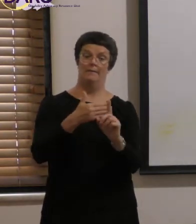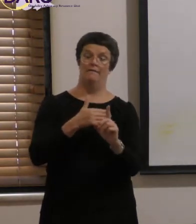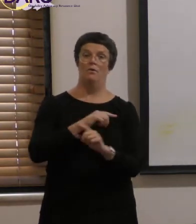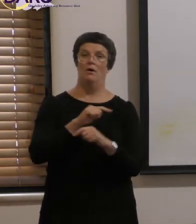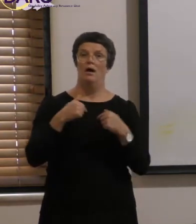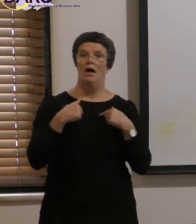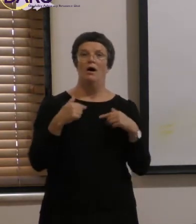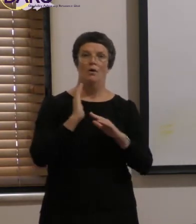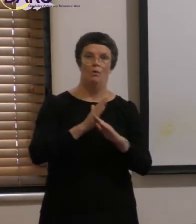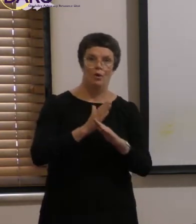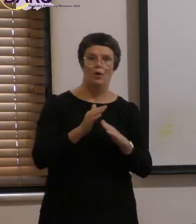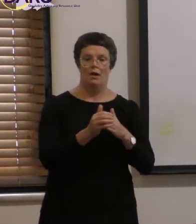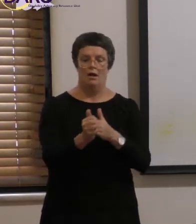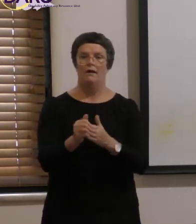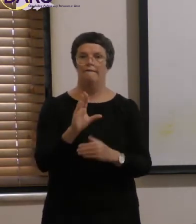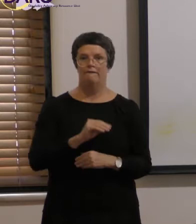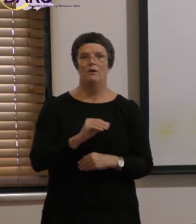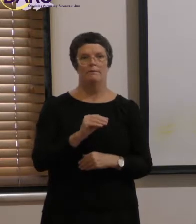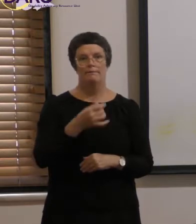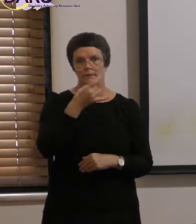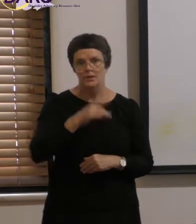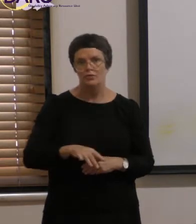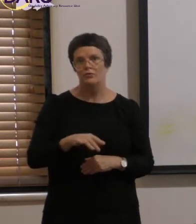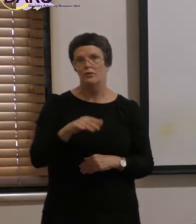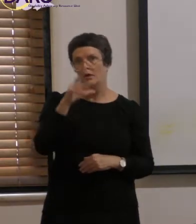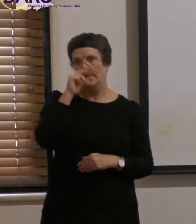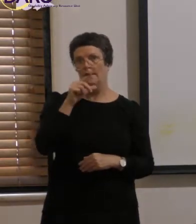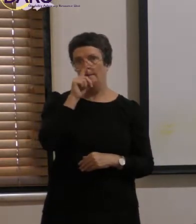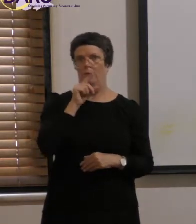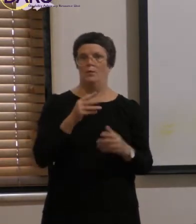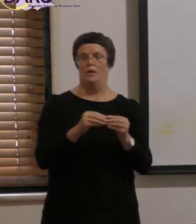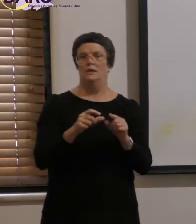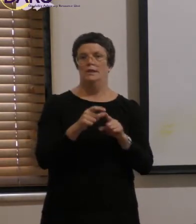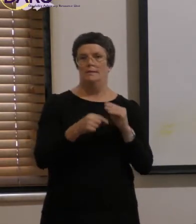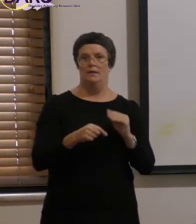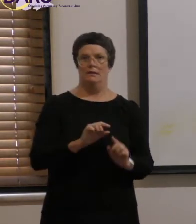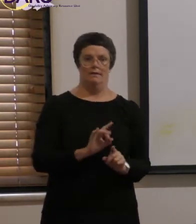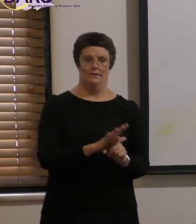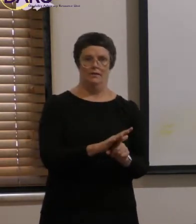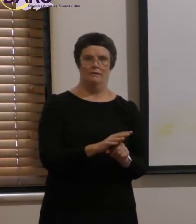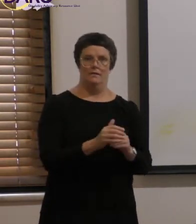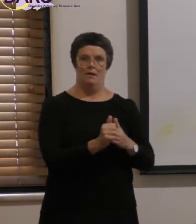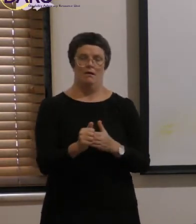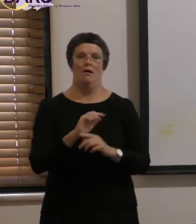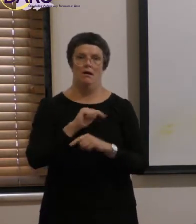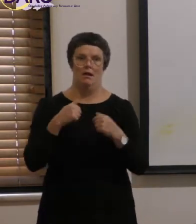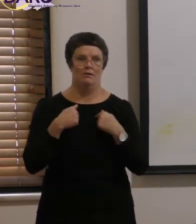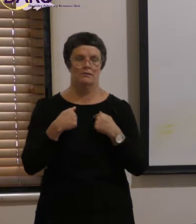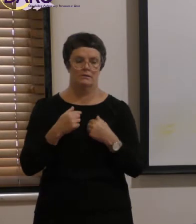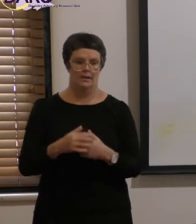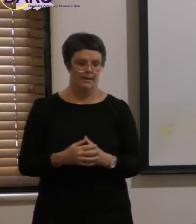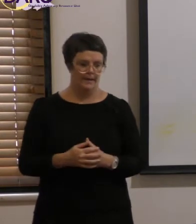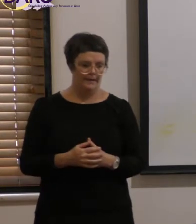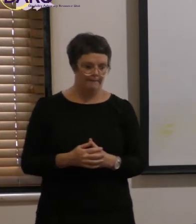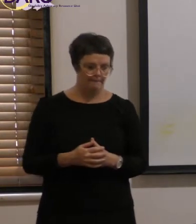guided by the direct experience of children and young people with disability. And from when we've begun, from before we began as well.